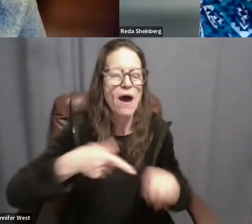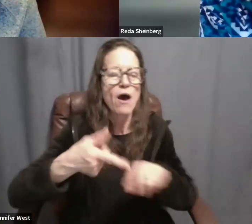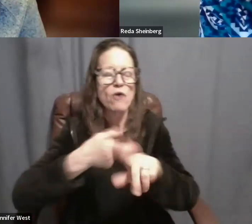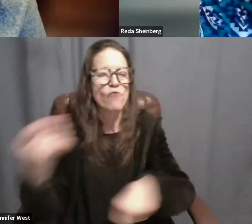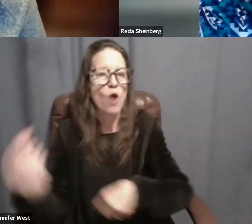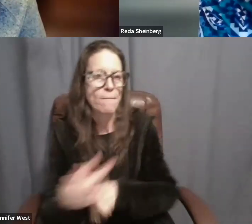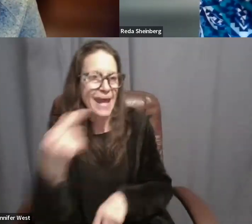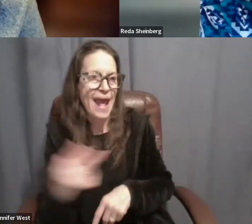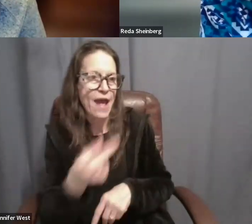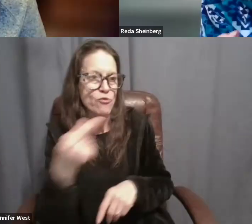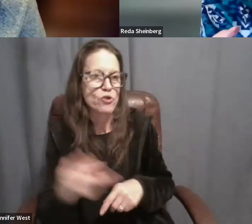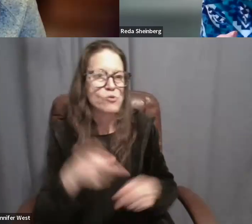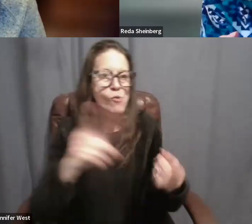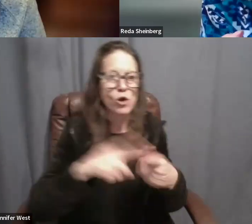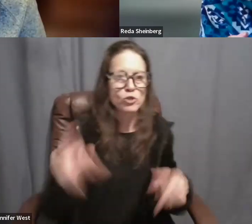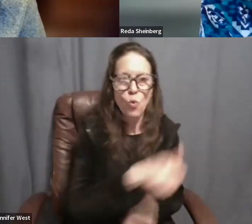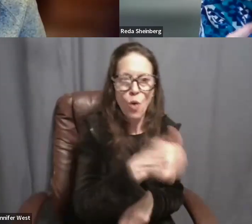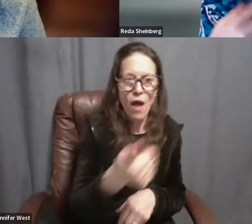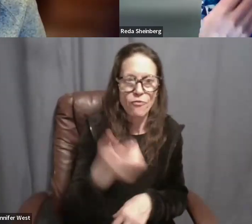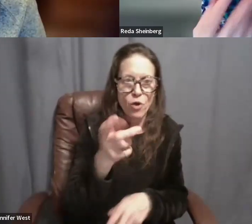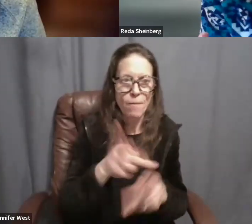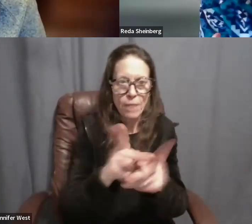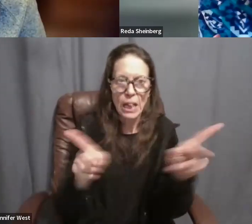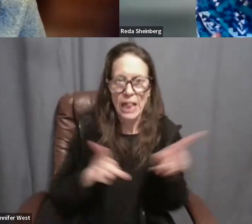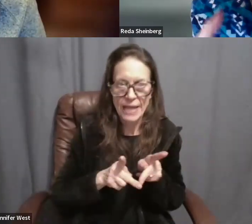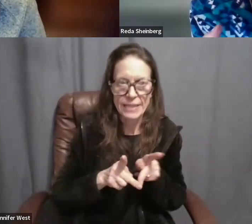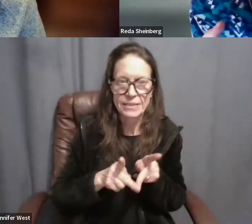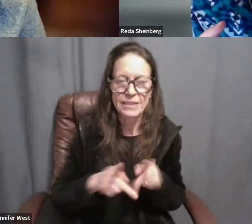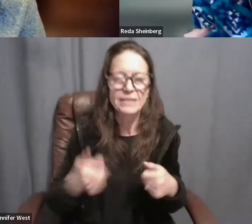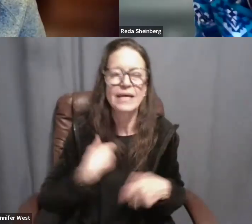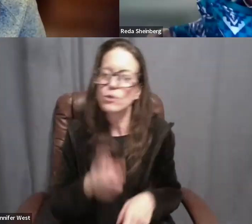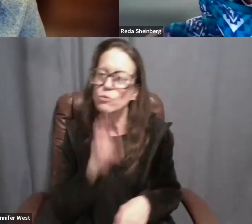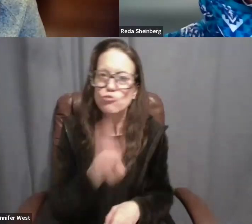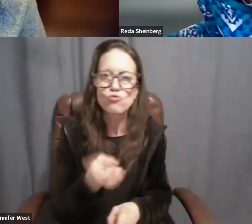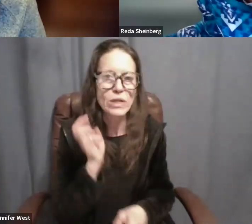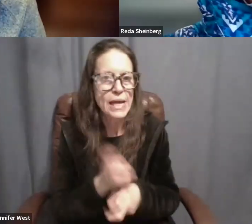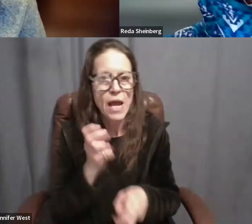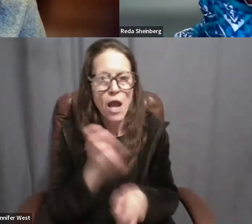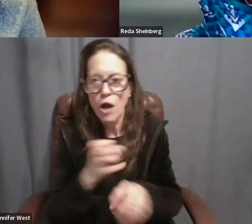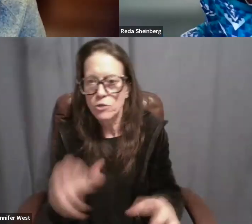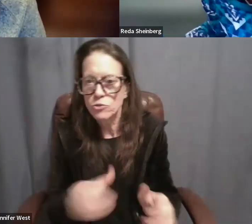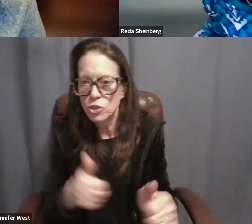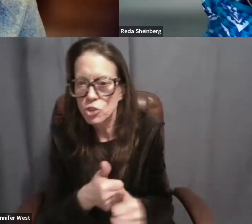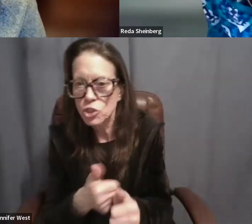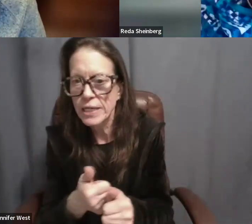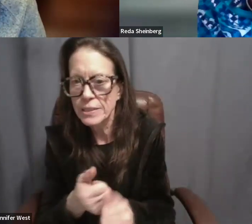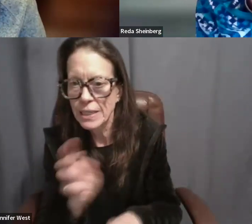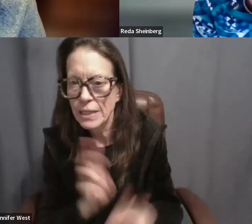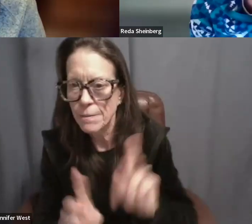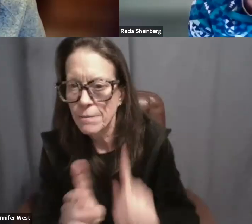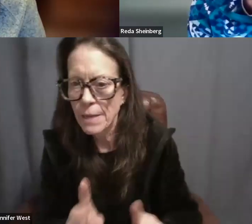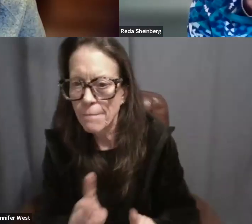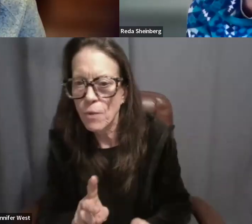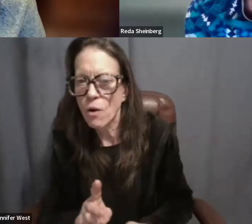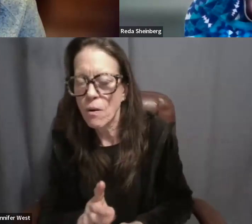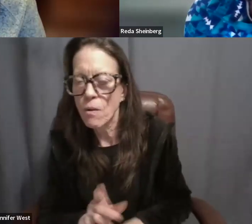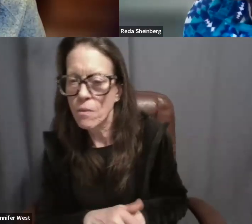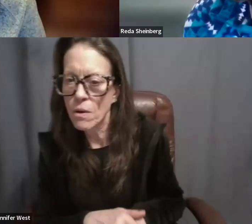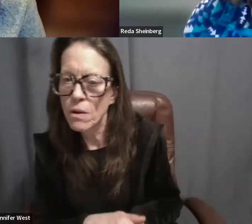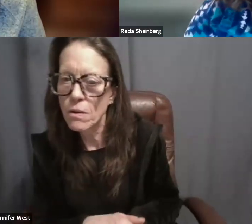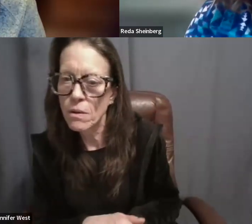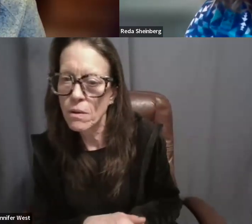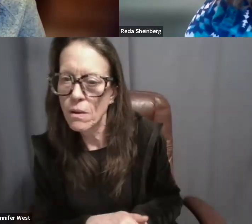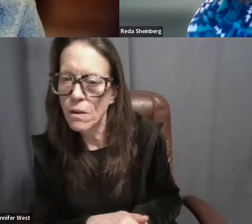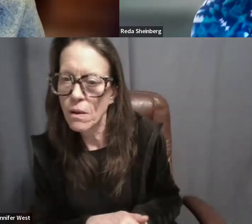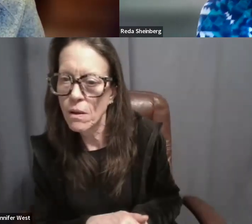it was very hard to get people. And they had a very hard time keeping people. So Robert, unfortunately,